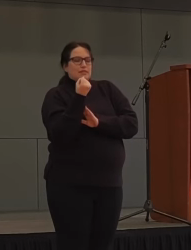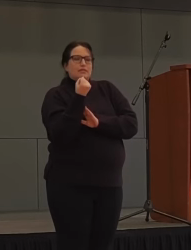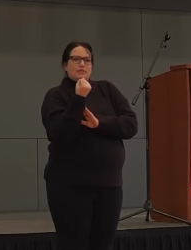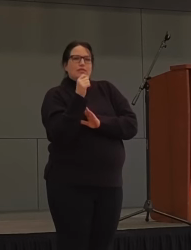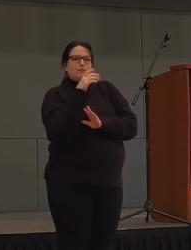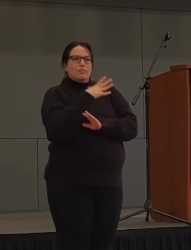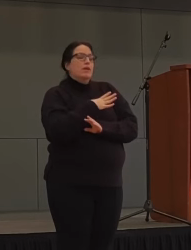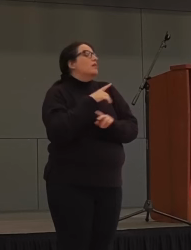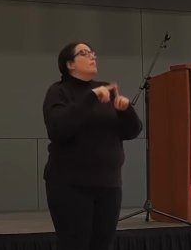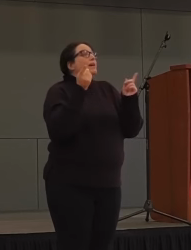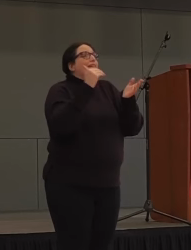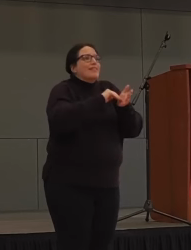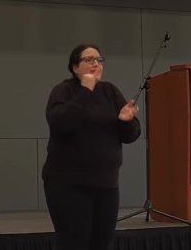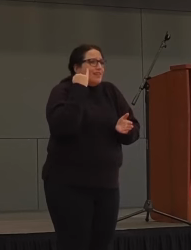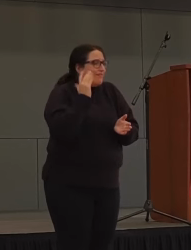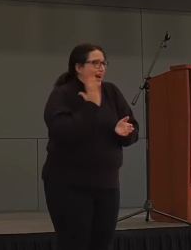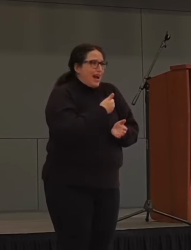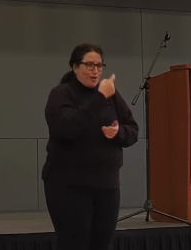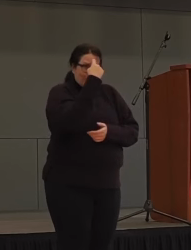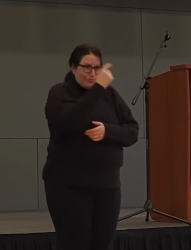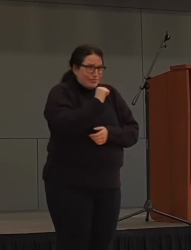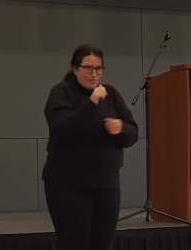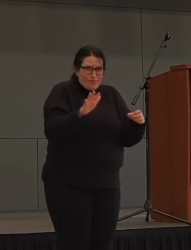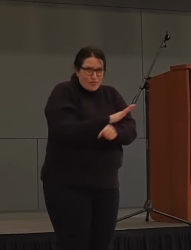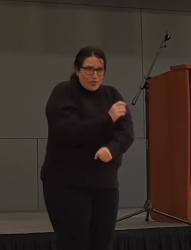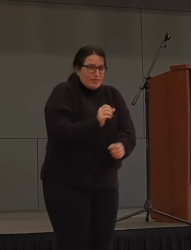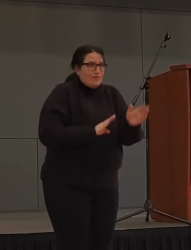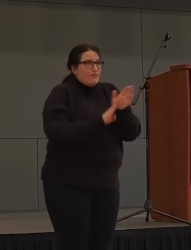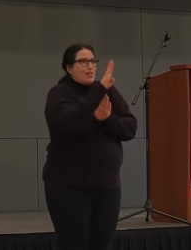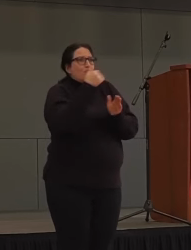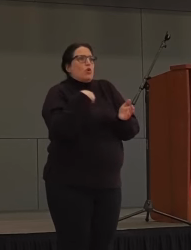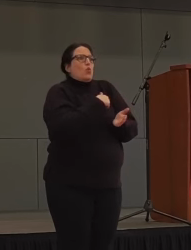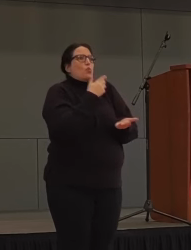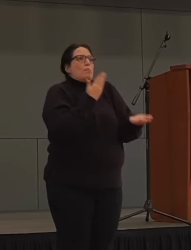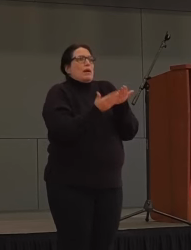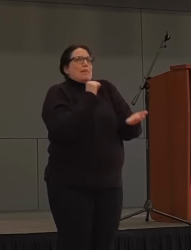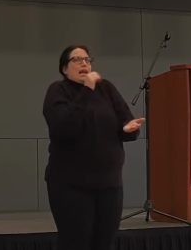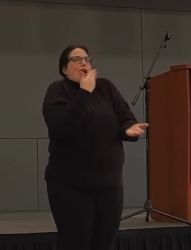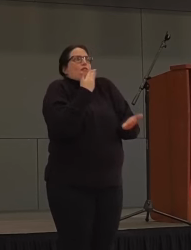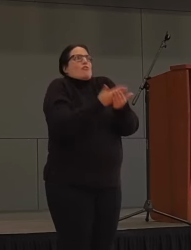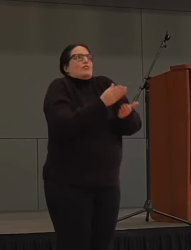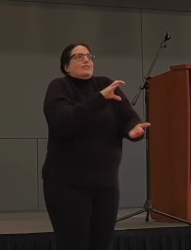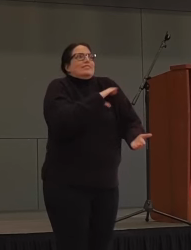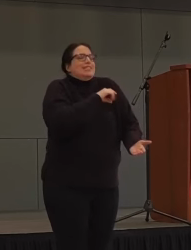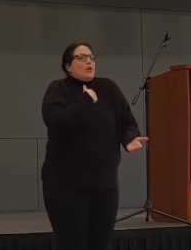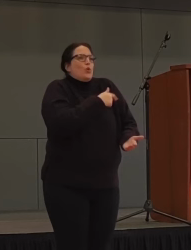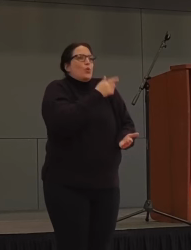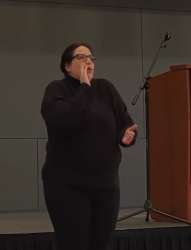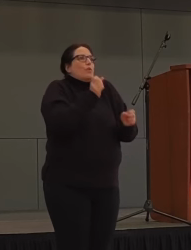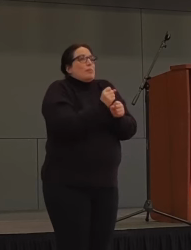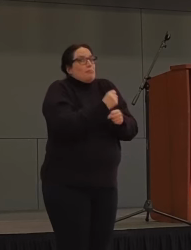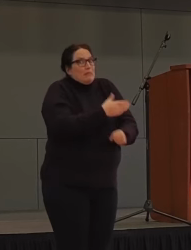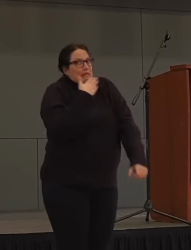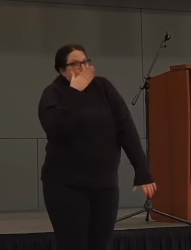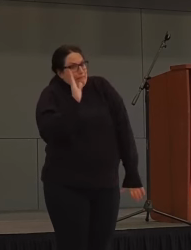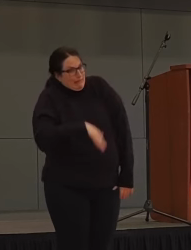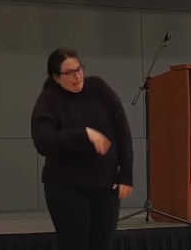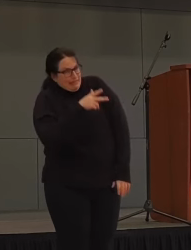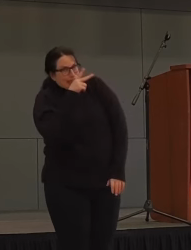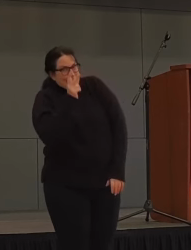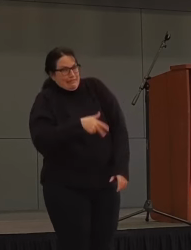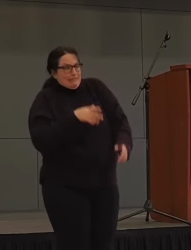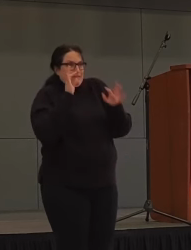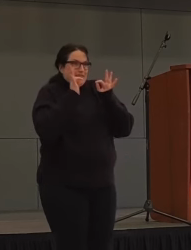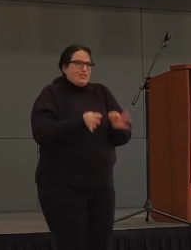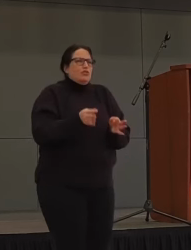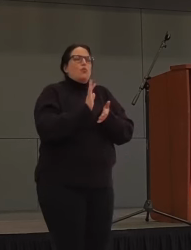again, if our brain isn't fully developed, we may not be good citizens. We're going to be making poor choices. There was a